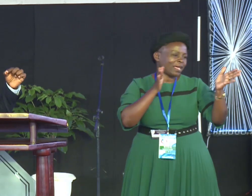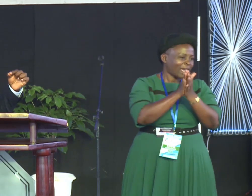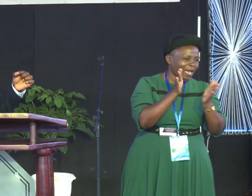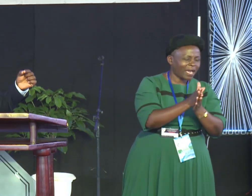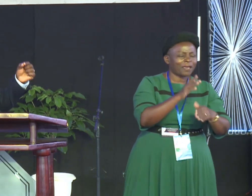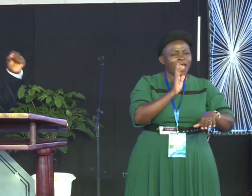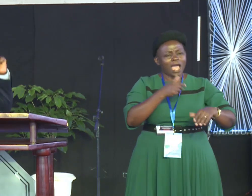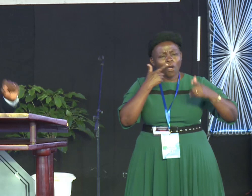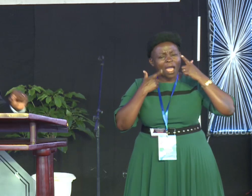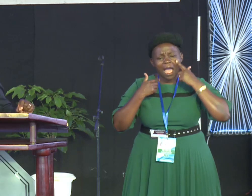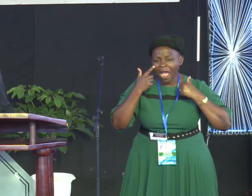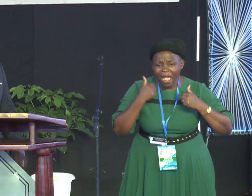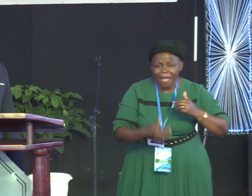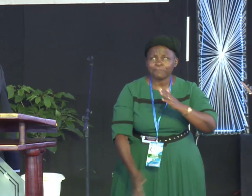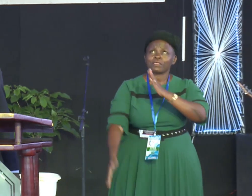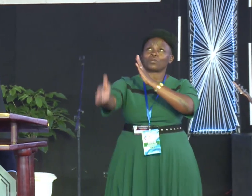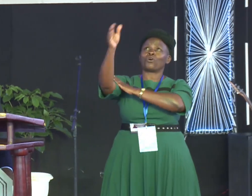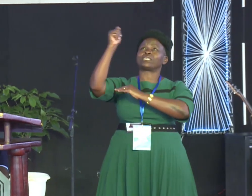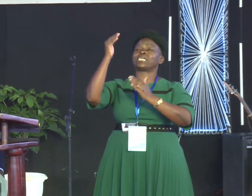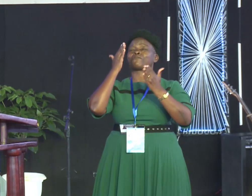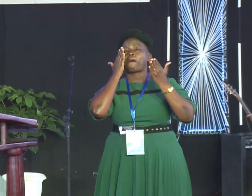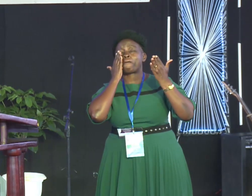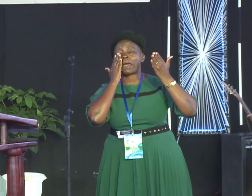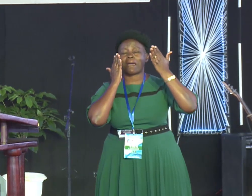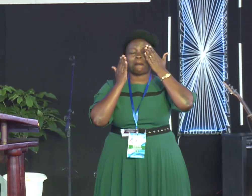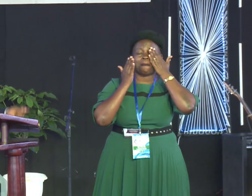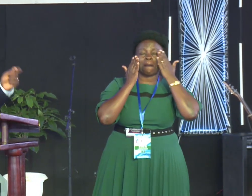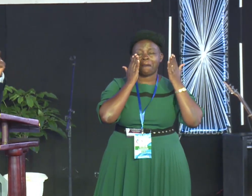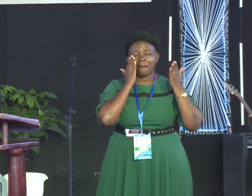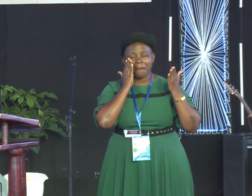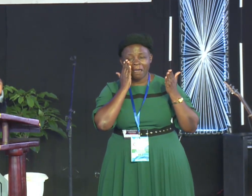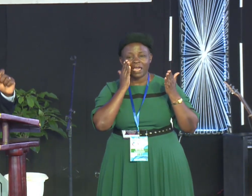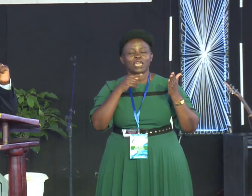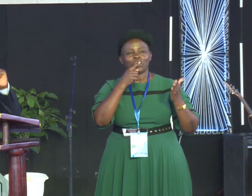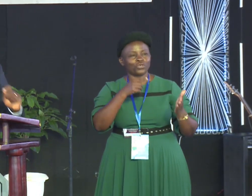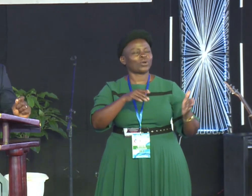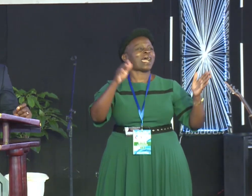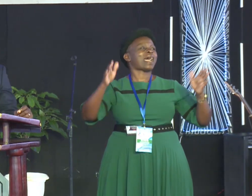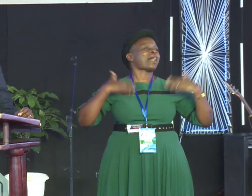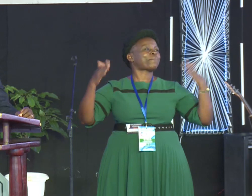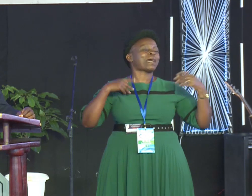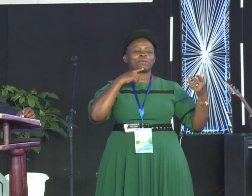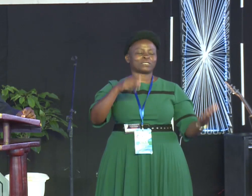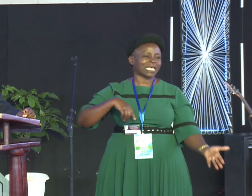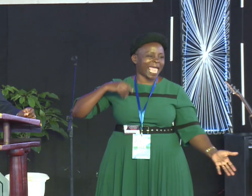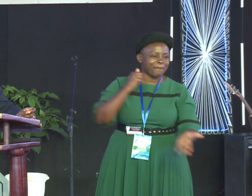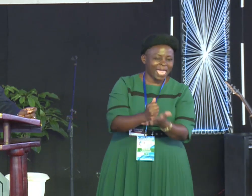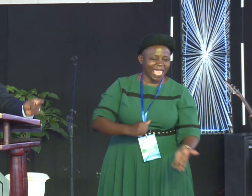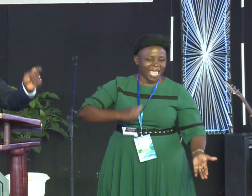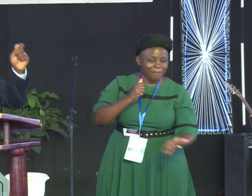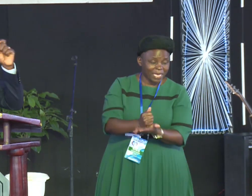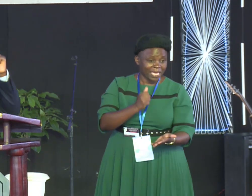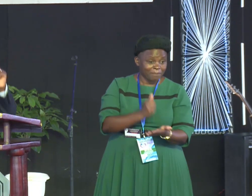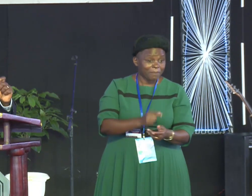yakaaba amaziga Katonda n'amusirisa. How the person cried and God made him to cry. Ngakuba amina bw'osanyuka. And then you say amen. Naye